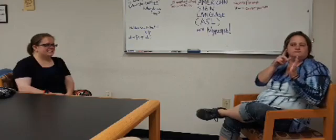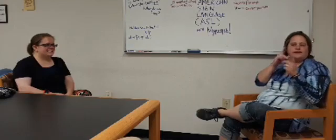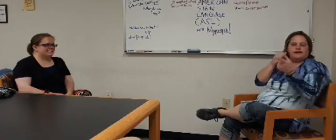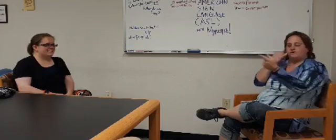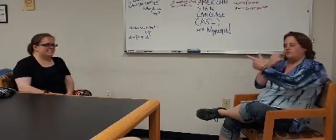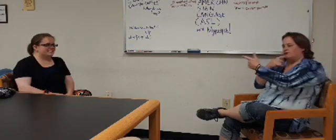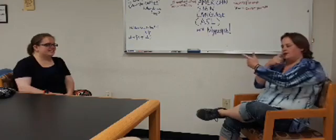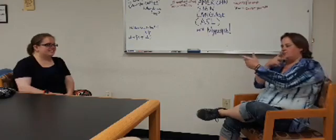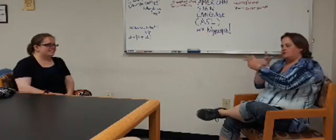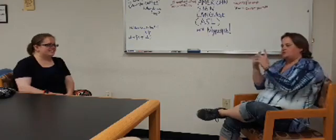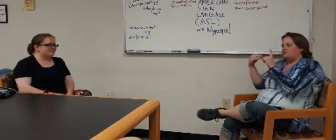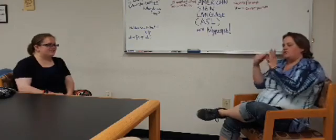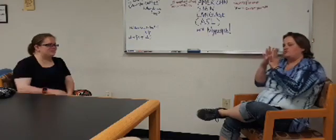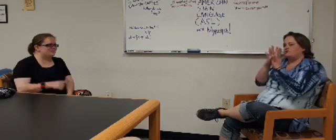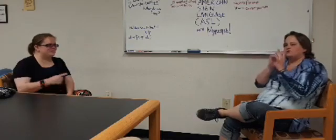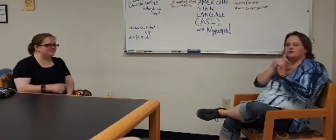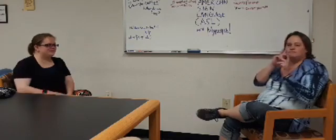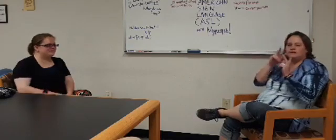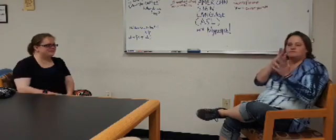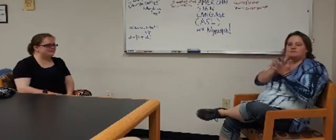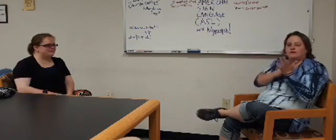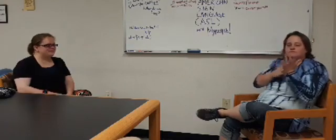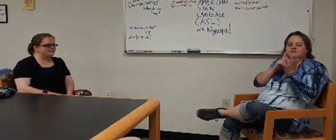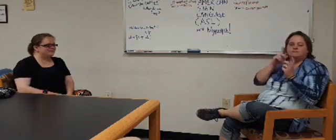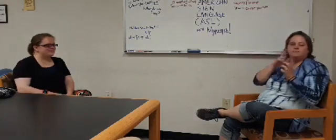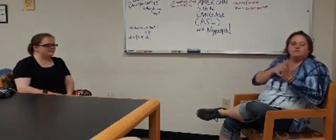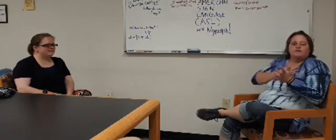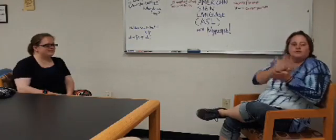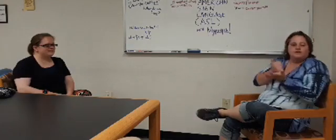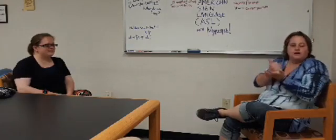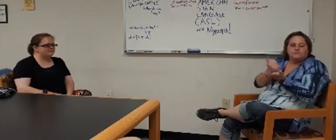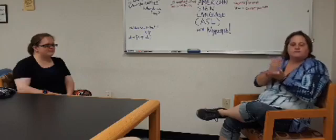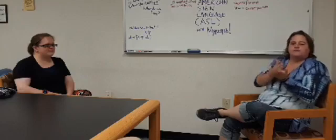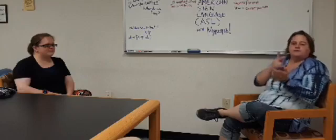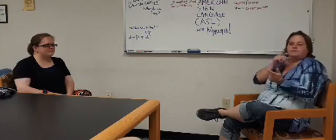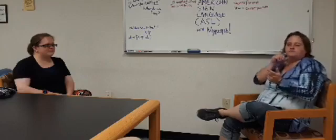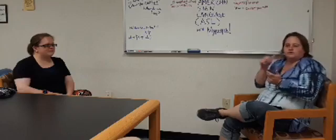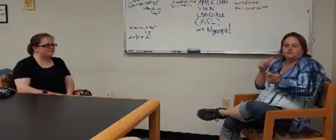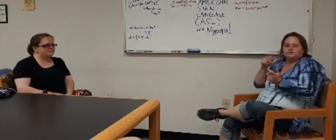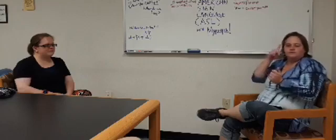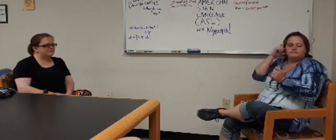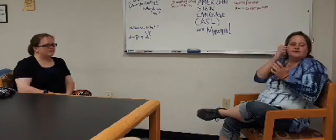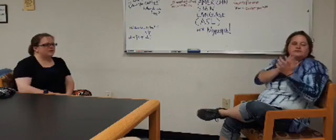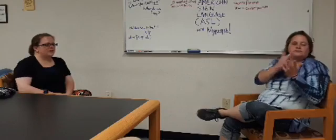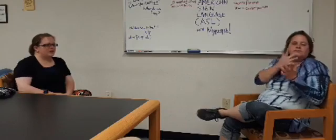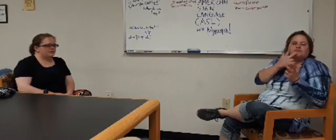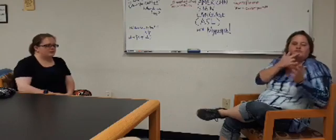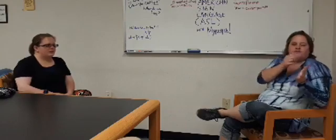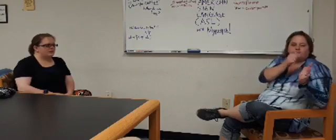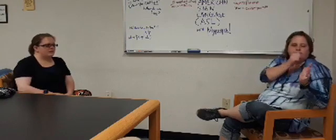if you're a hearing person approaches it, the people don't, the people willing to help, some people don't. Because some people prefer to be